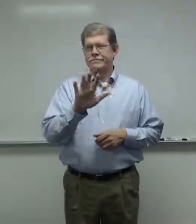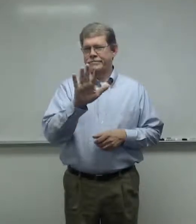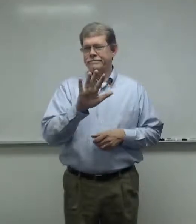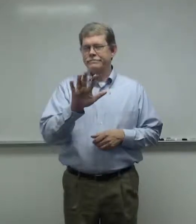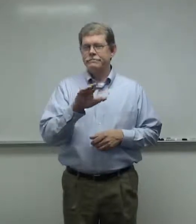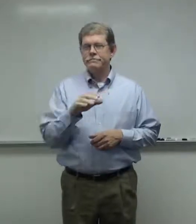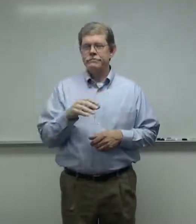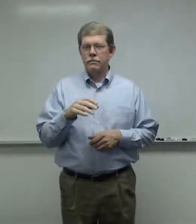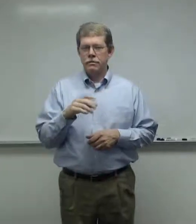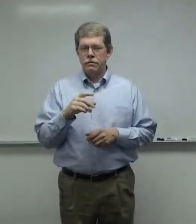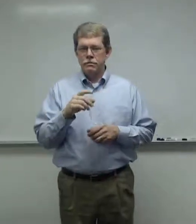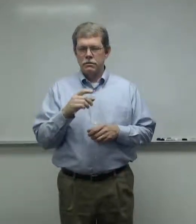somewhere there.